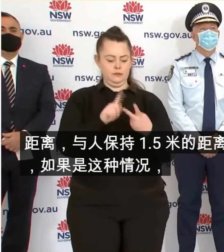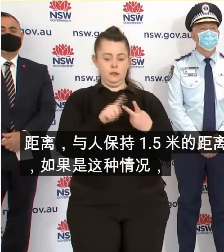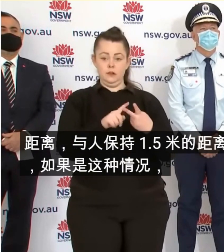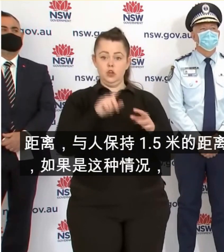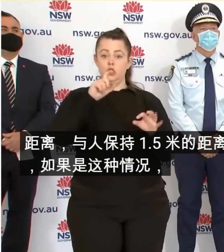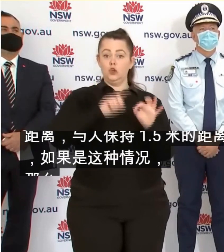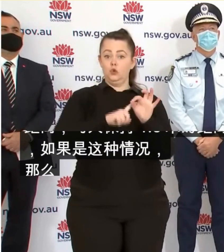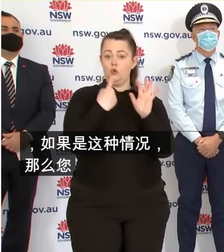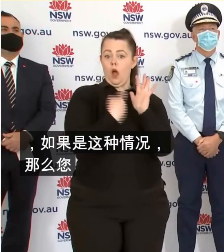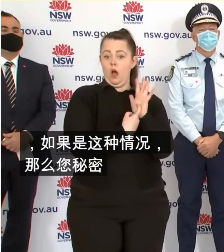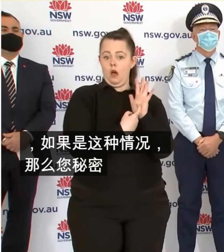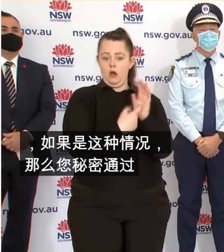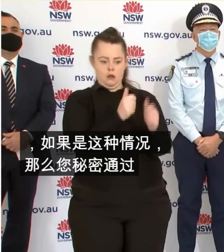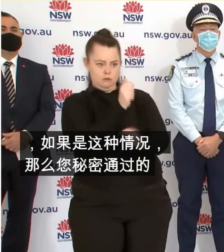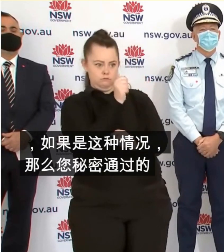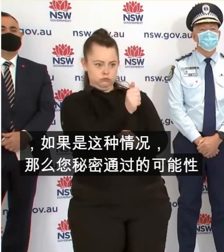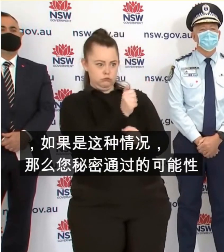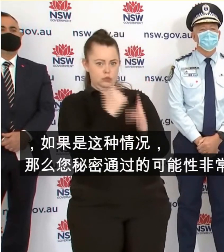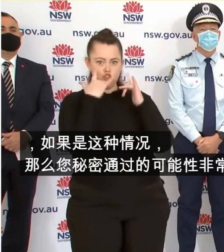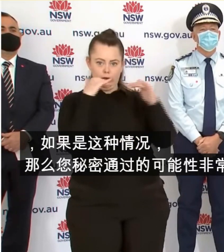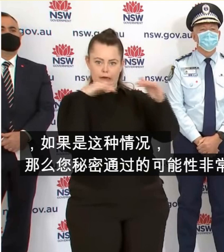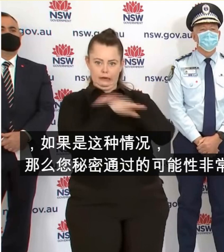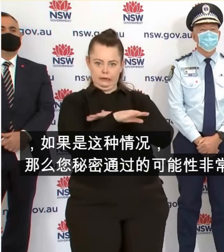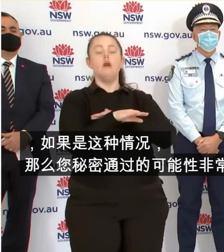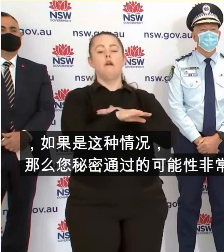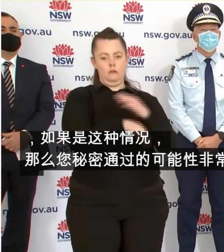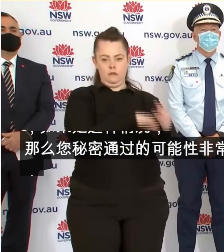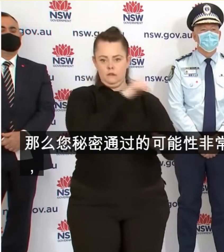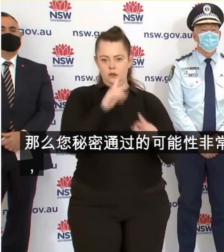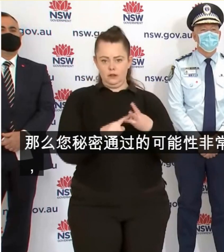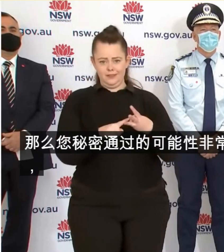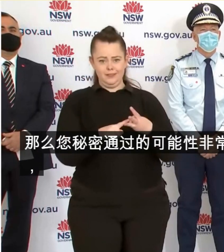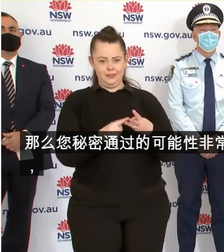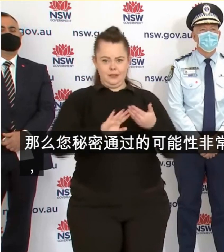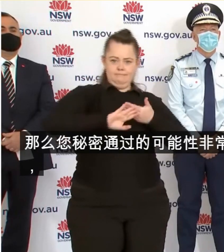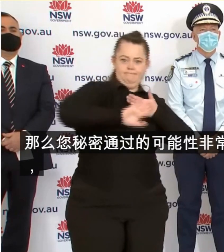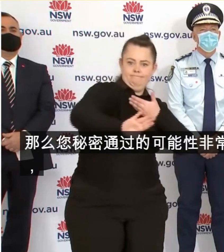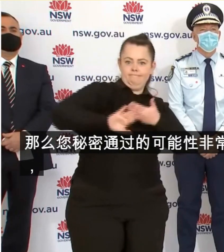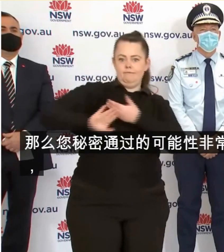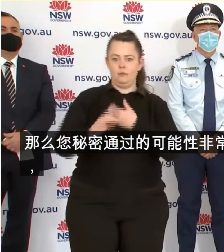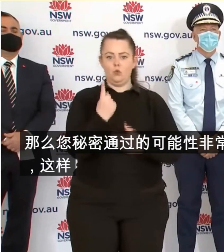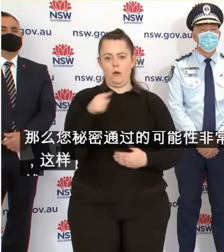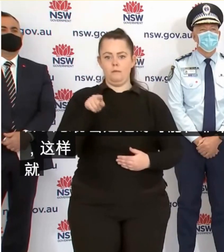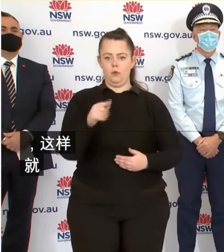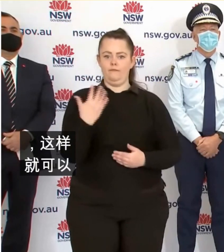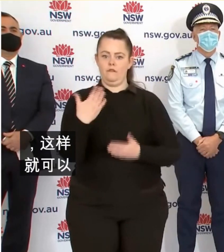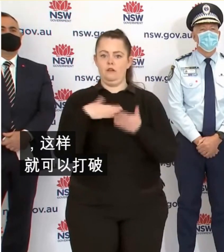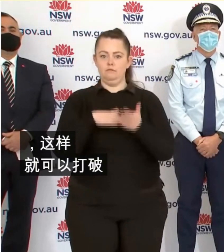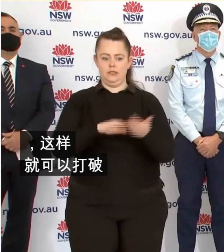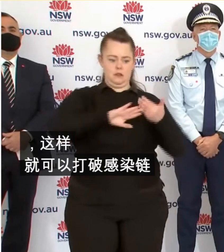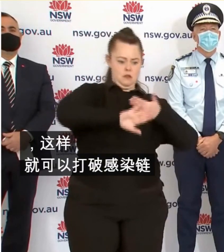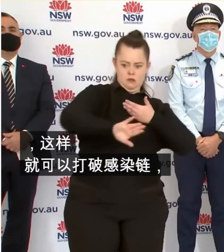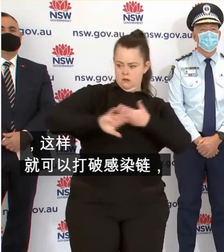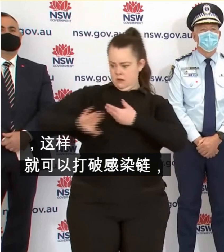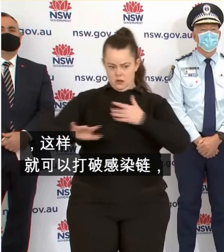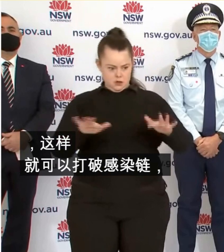And if that's the case, you have a very, very extremely low chance of ever passing on COVID. And so that